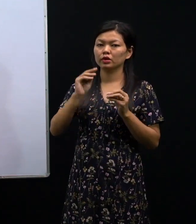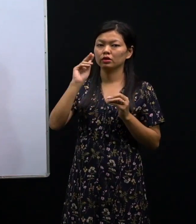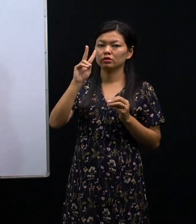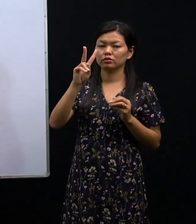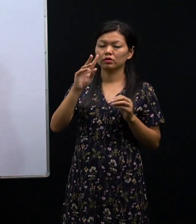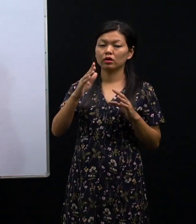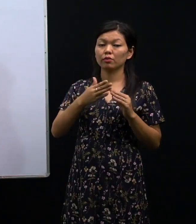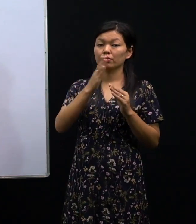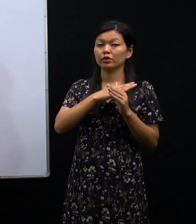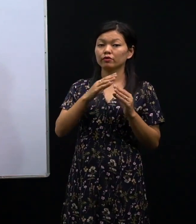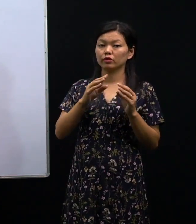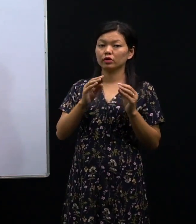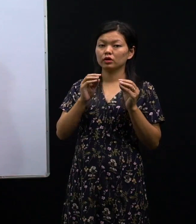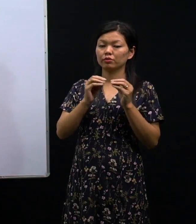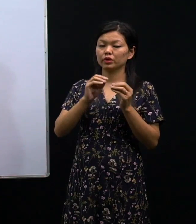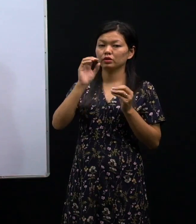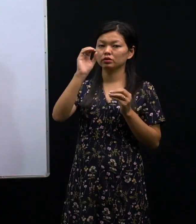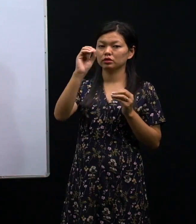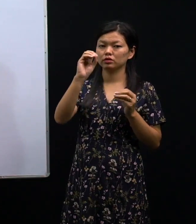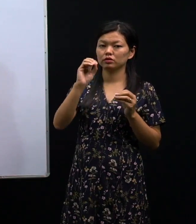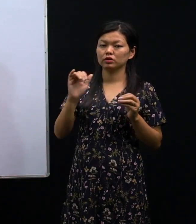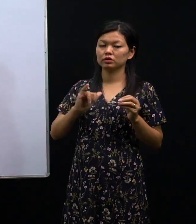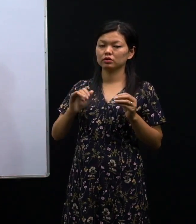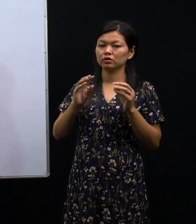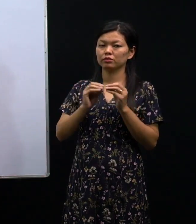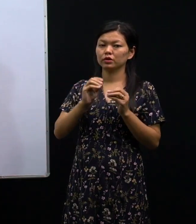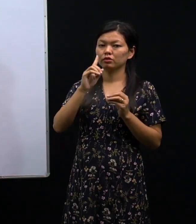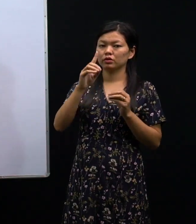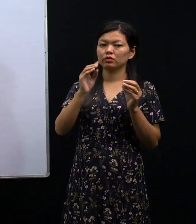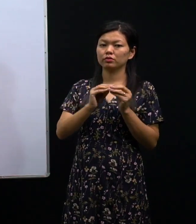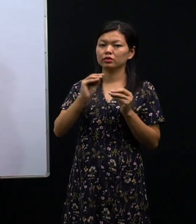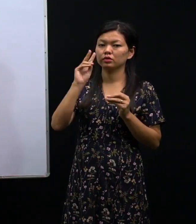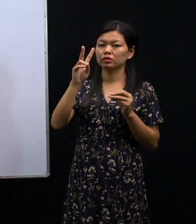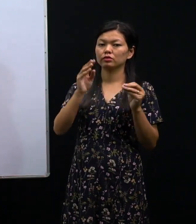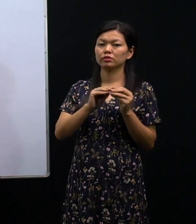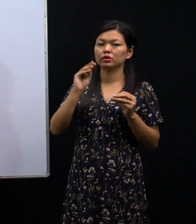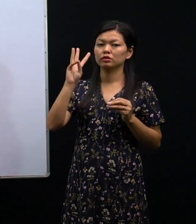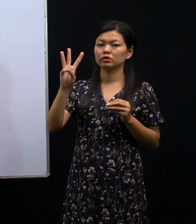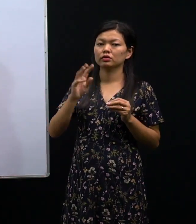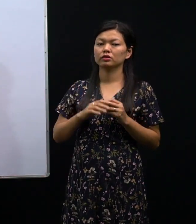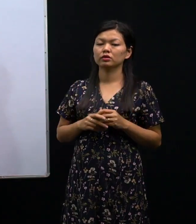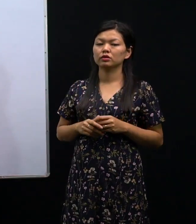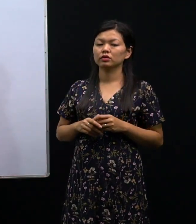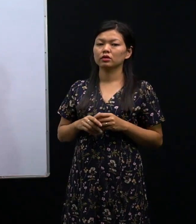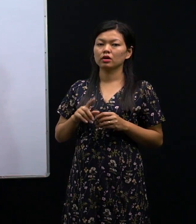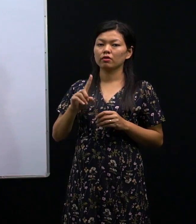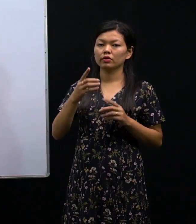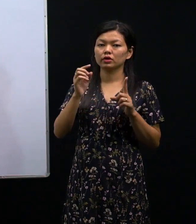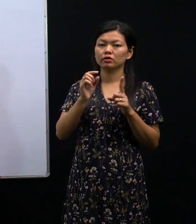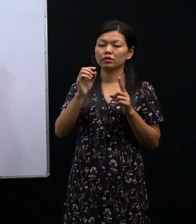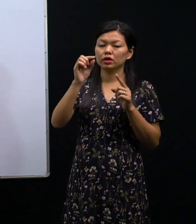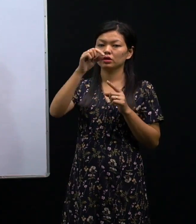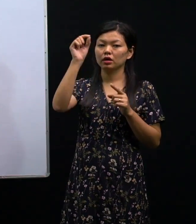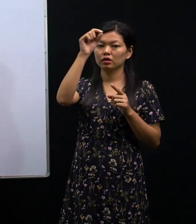first 0. That means b power is 0, then b power is 1, b power is 2, b power is 3. First term power